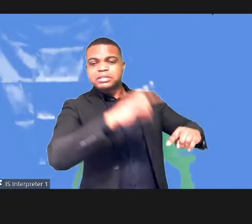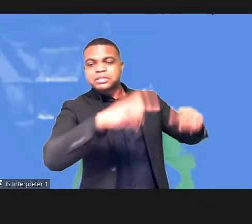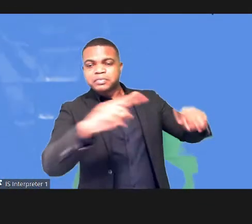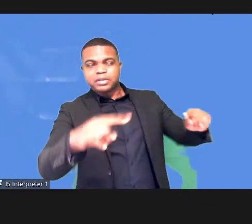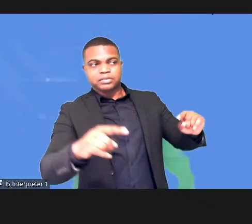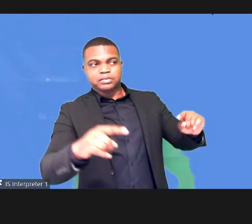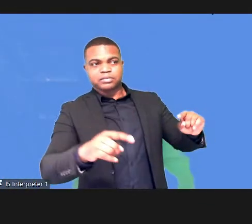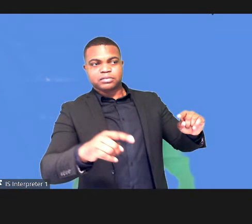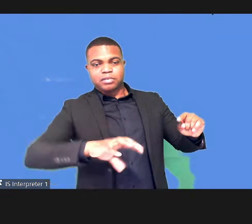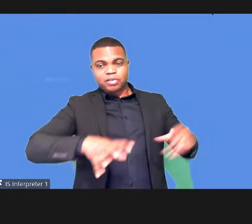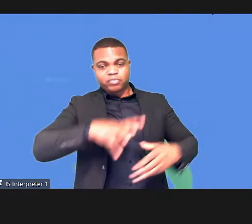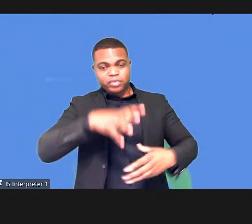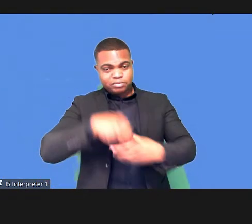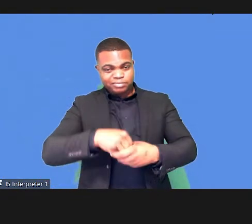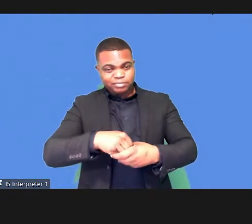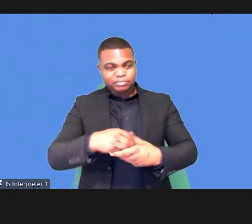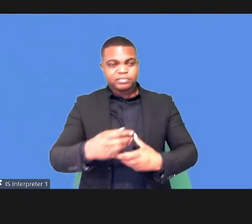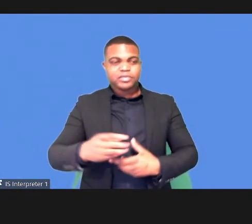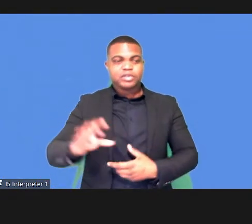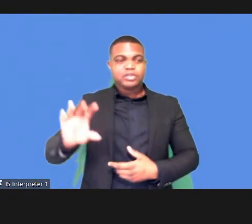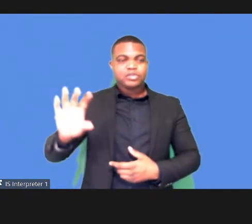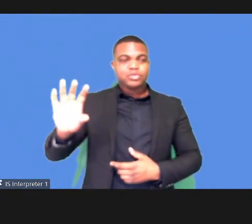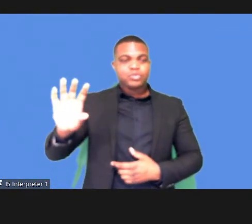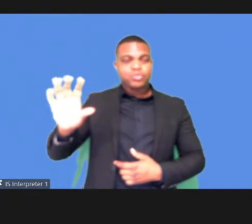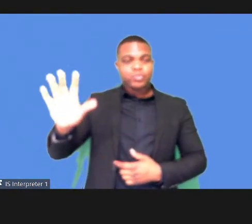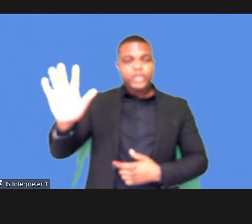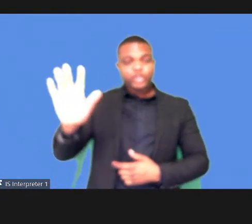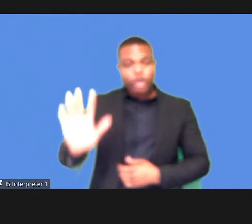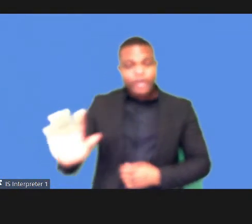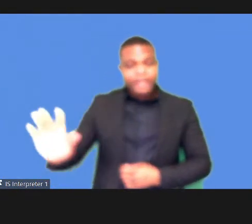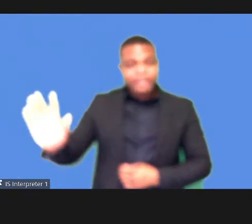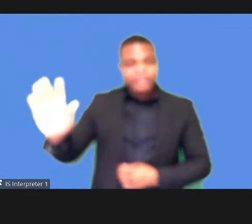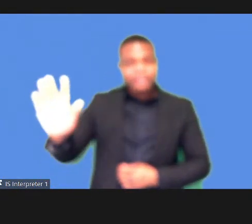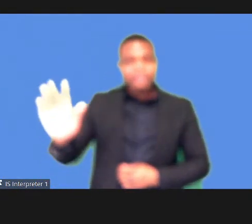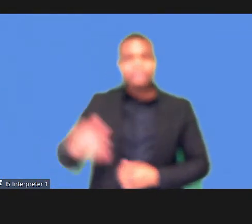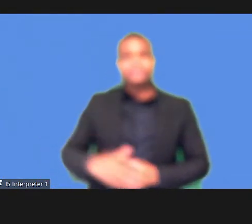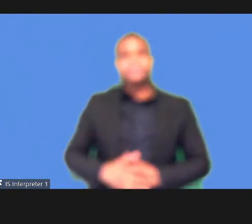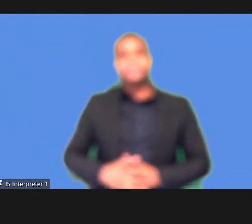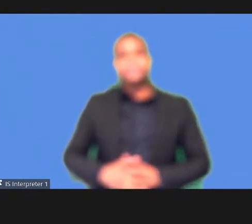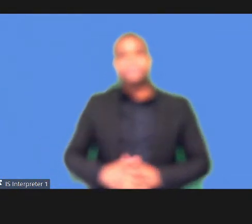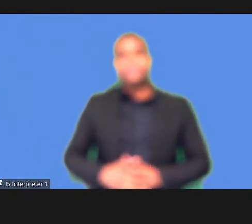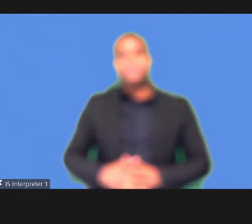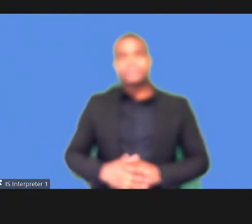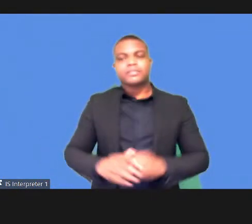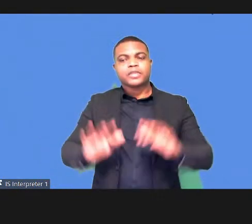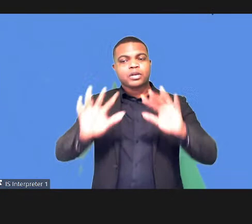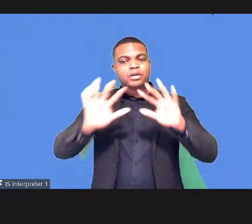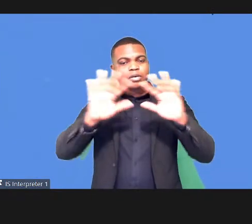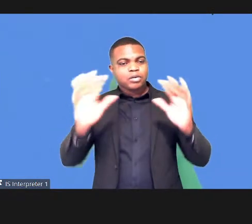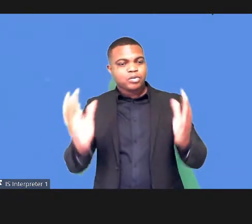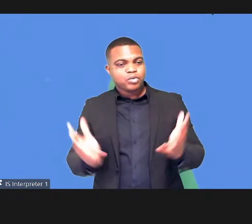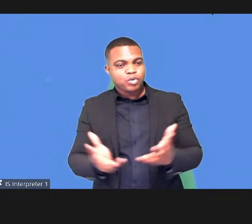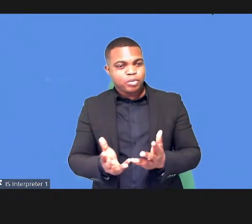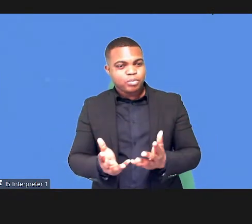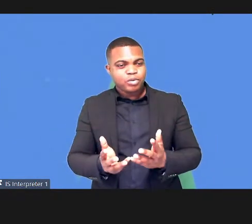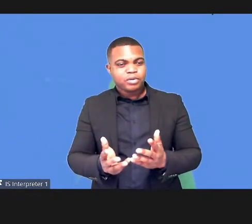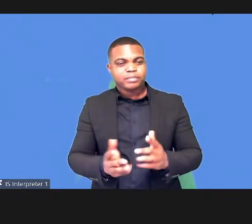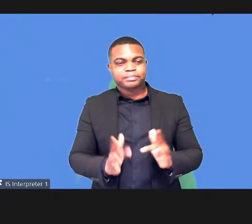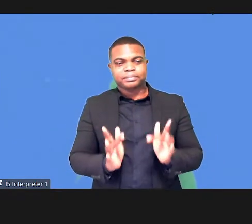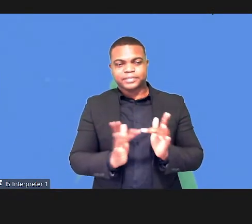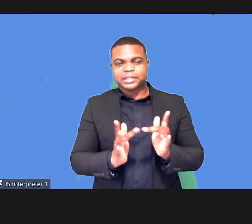indices of statistical capacities of our African countries are still very weak. It is